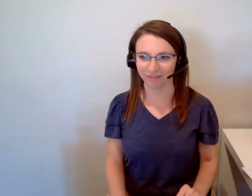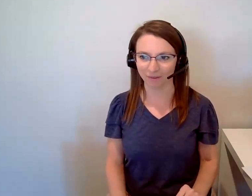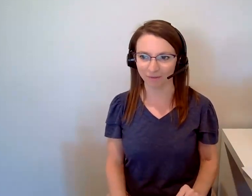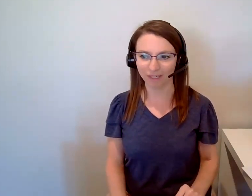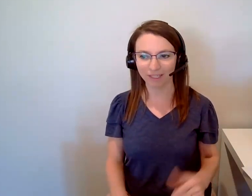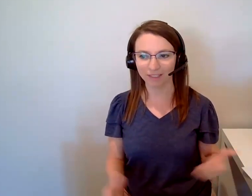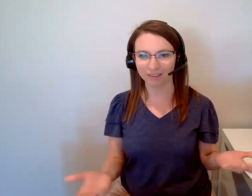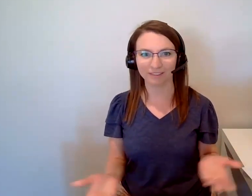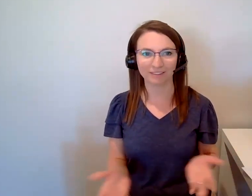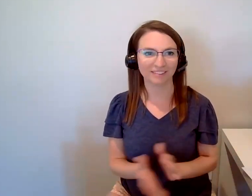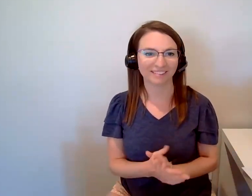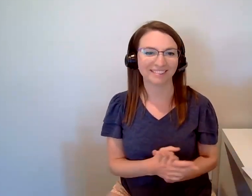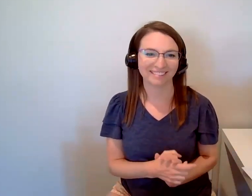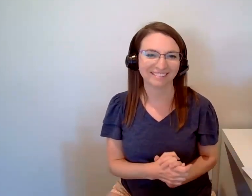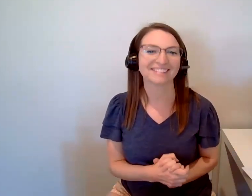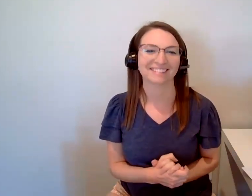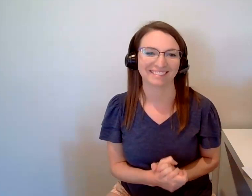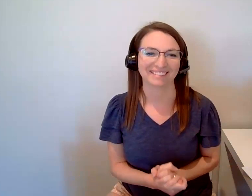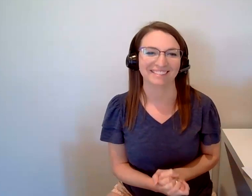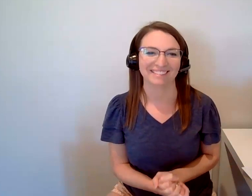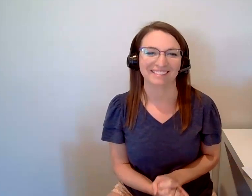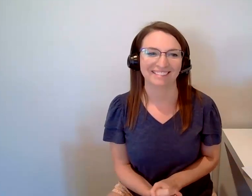All right, thank you. Everyone have a good